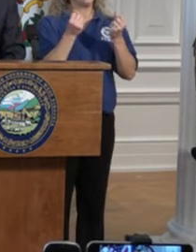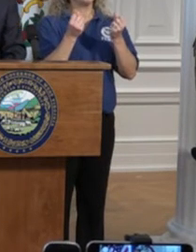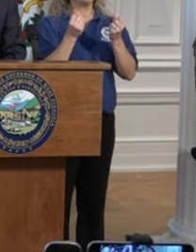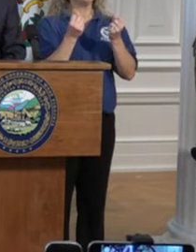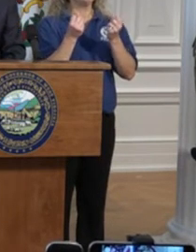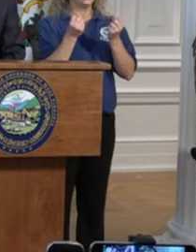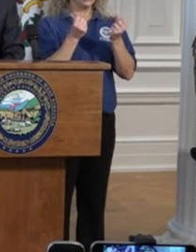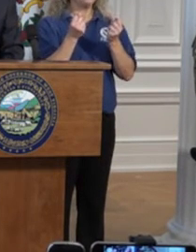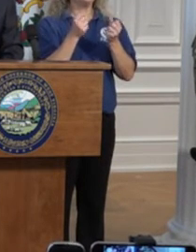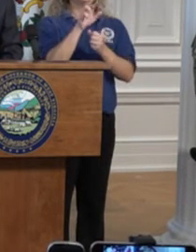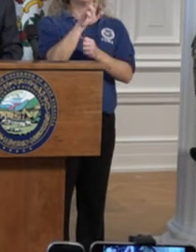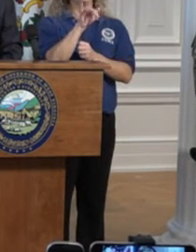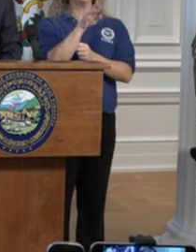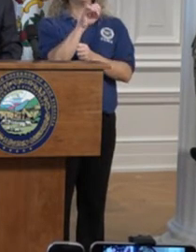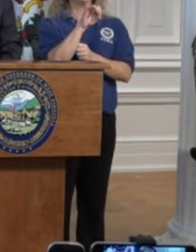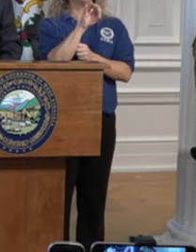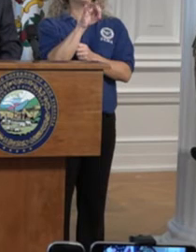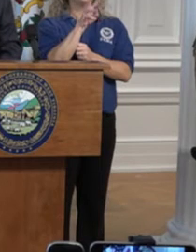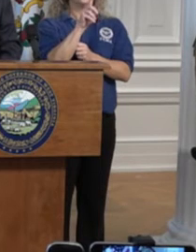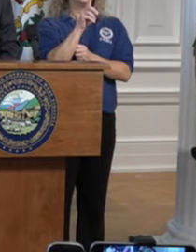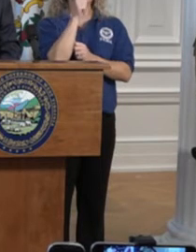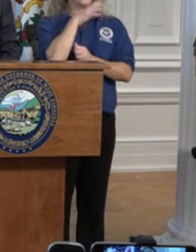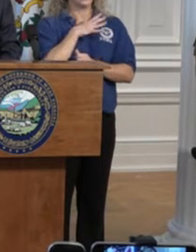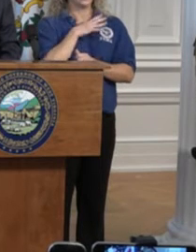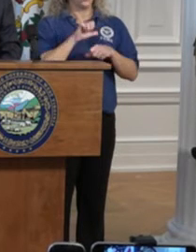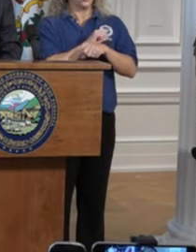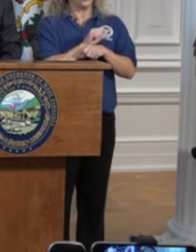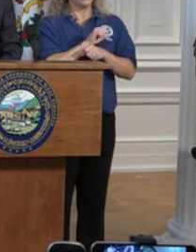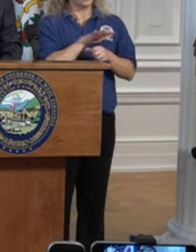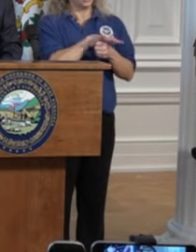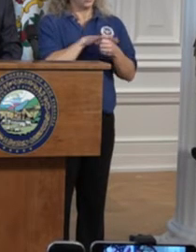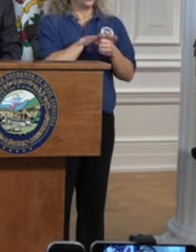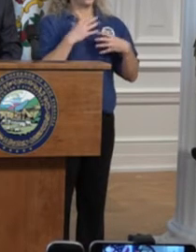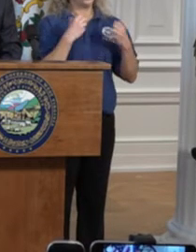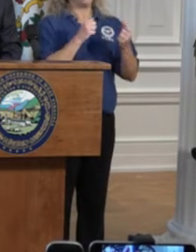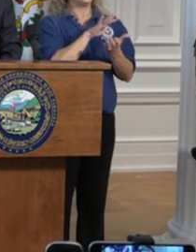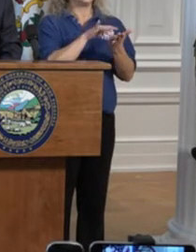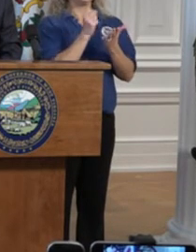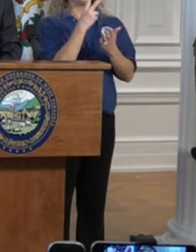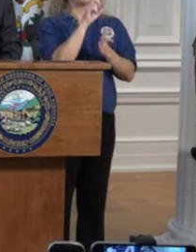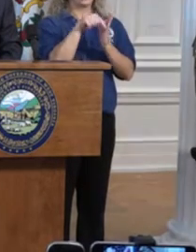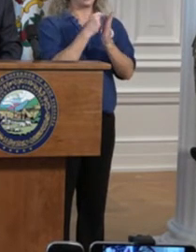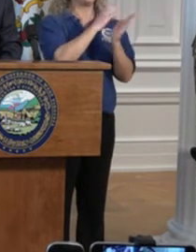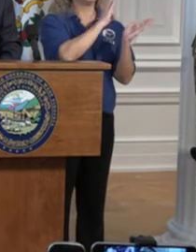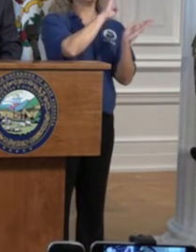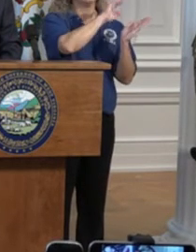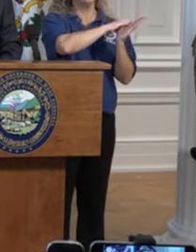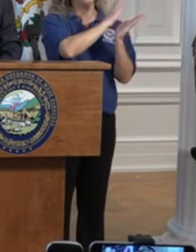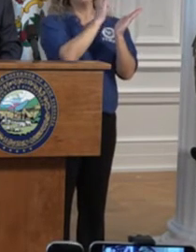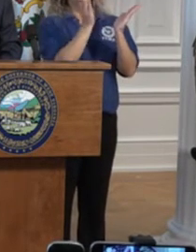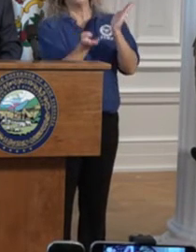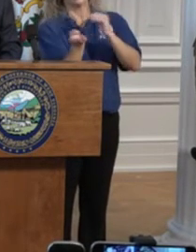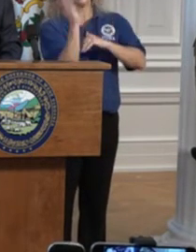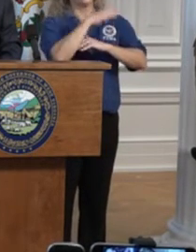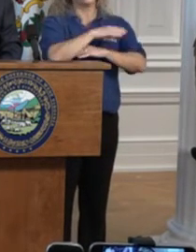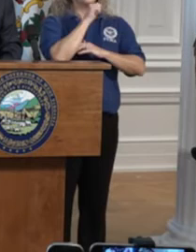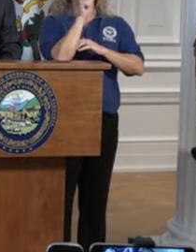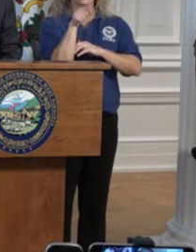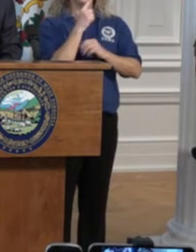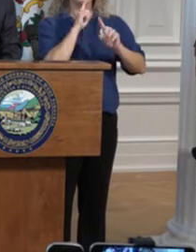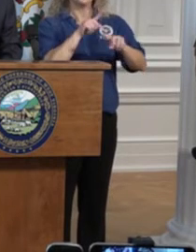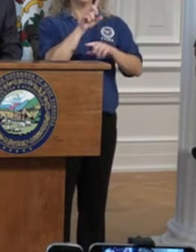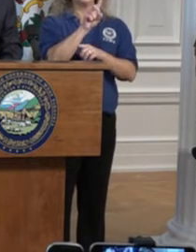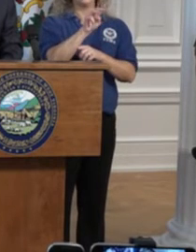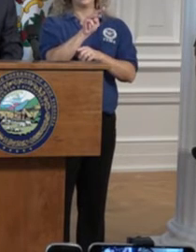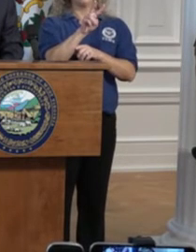is a Richwood native. She worked at the local recovery center for 12 hours a day, not just answering DMV